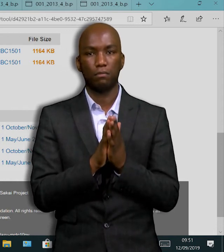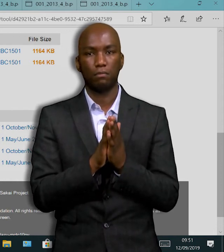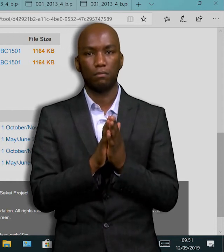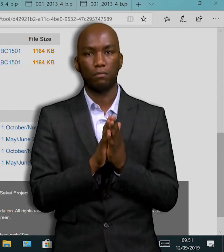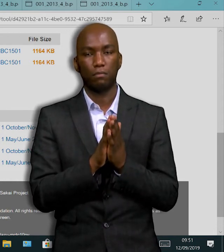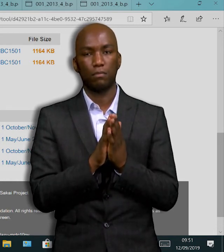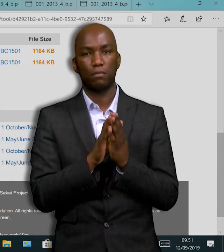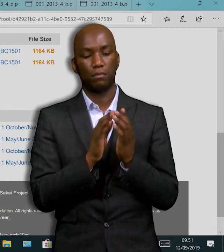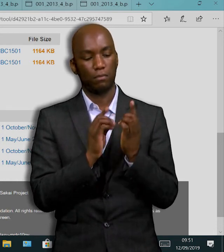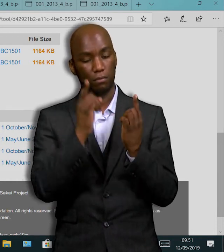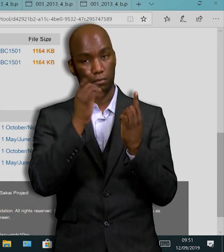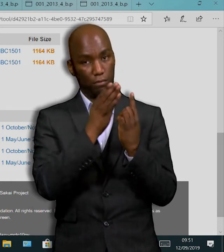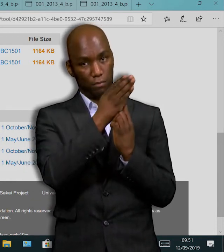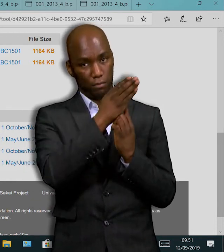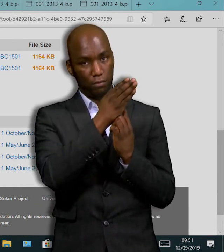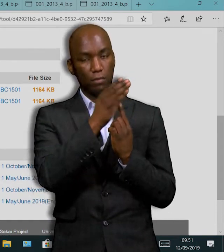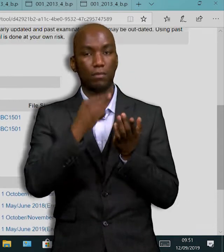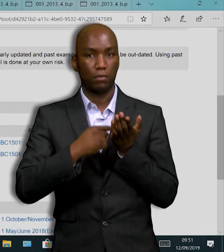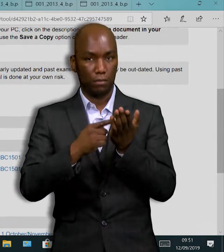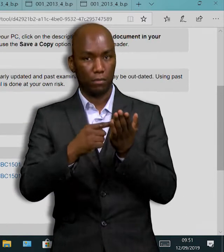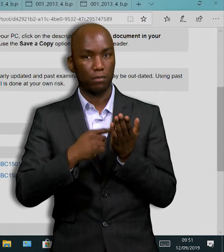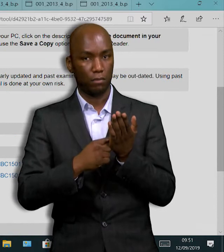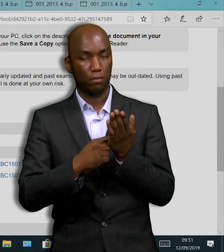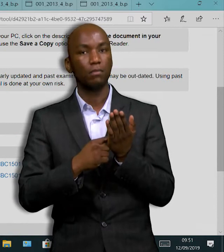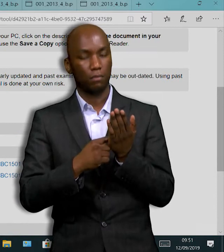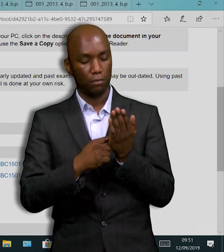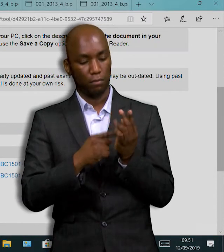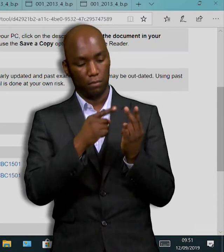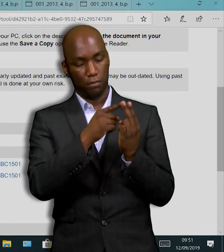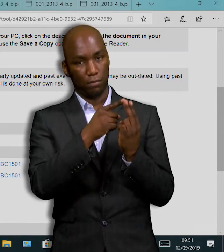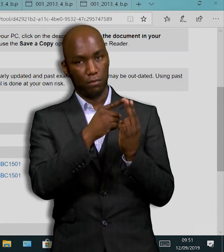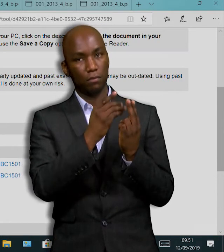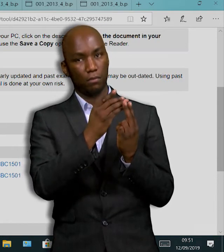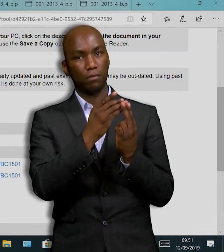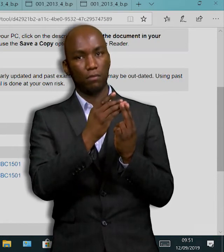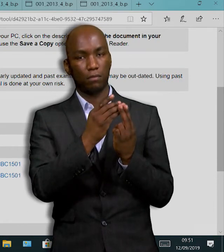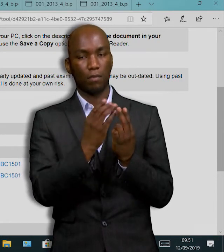the discussion forums and the additional resources tab.